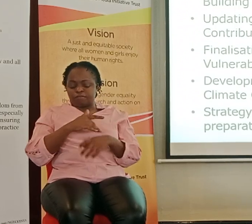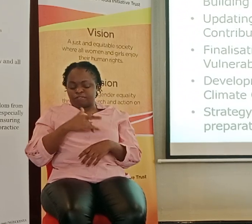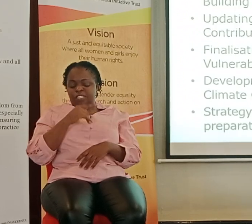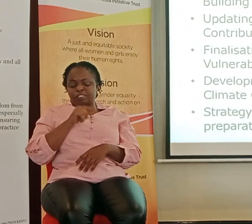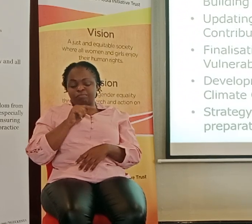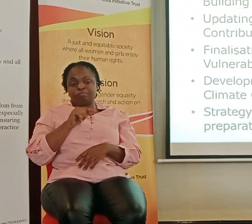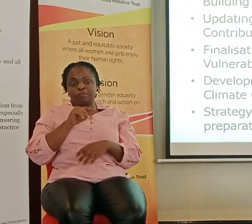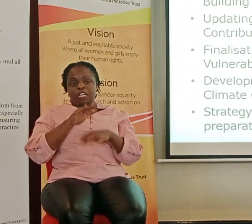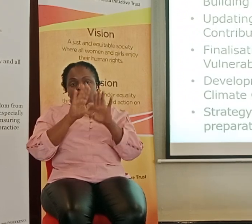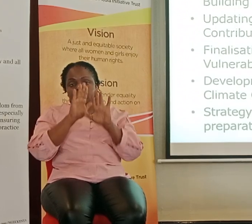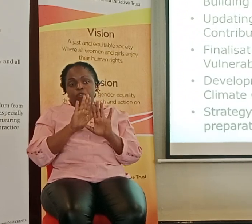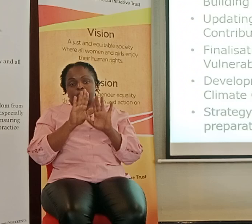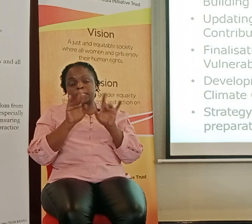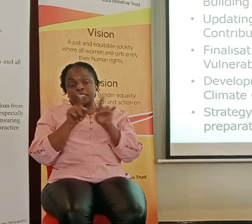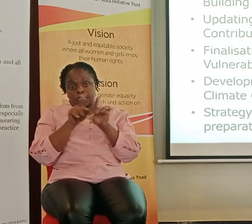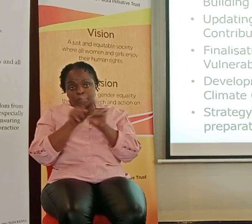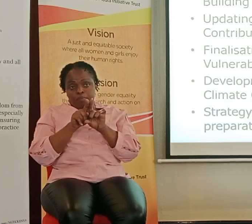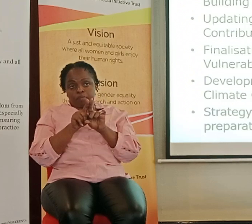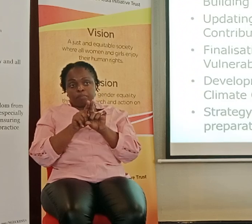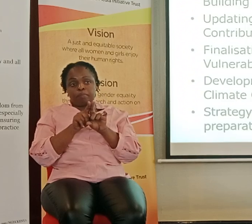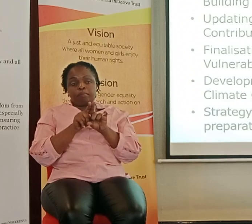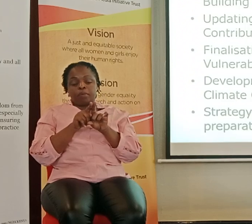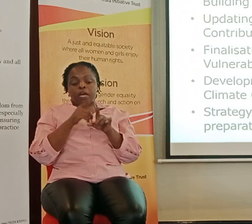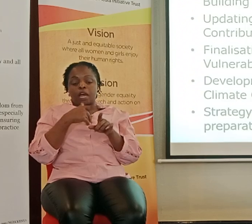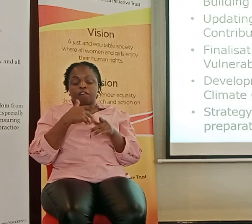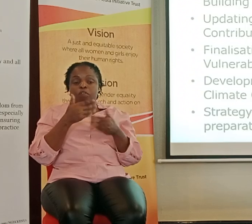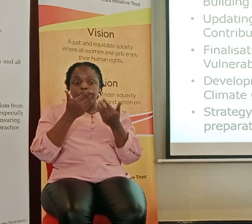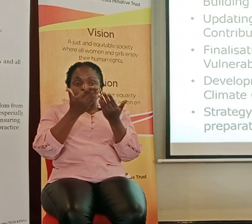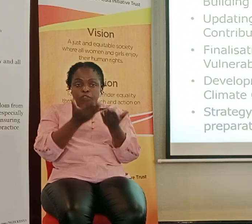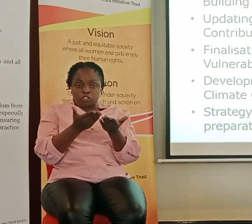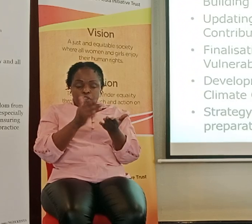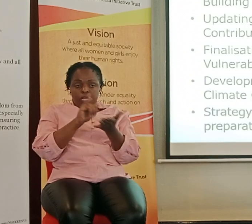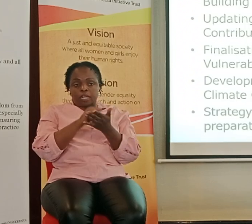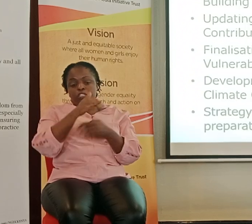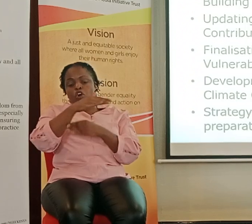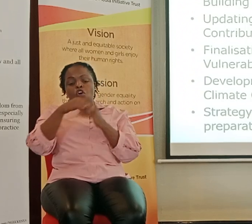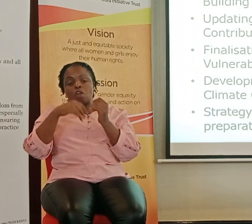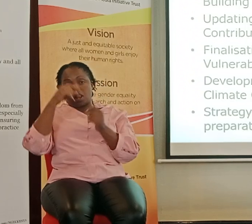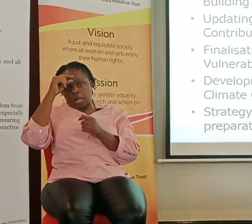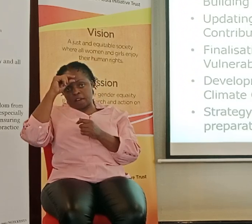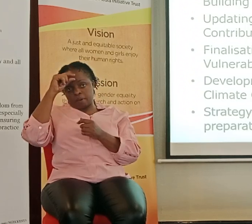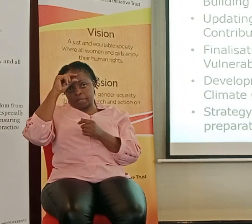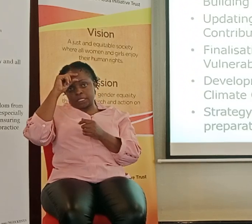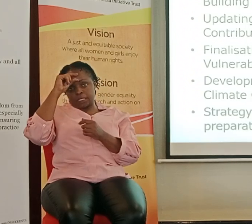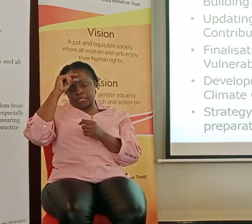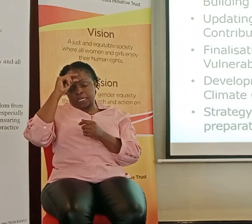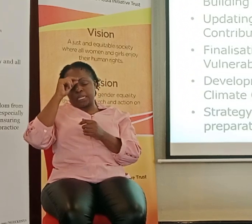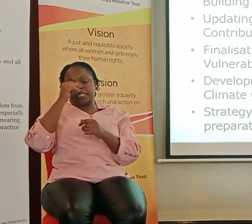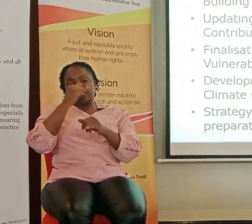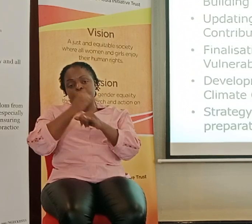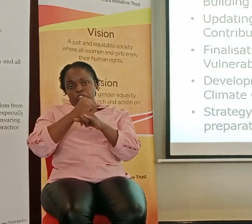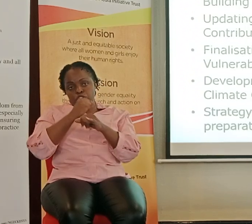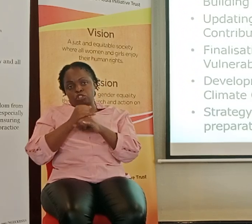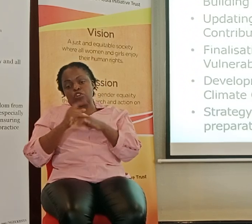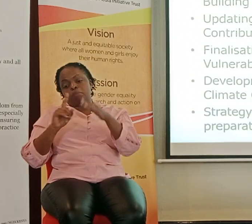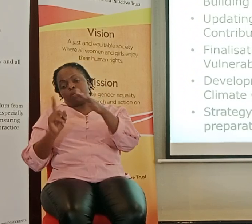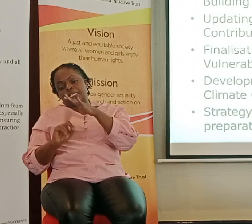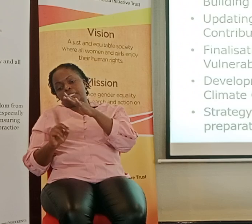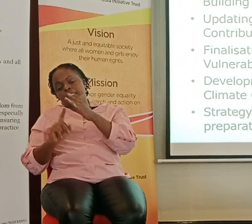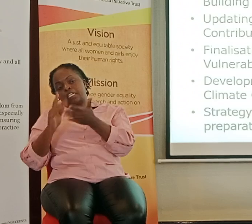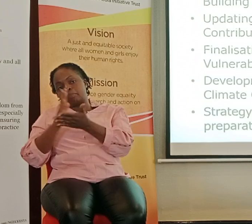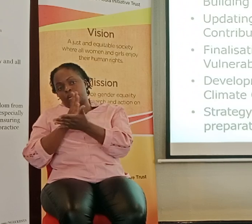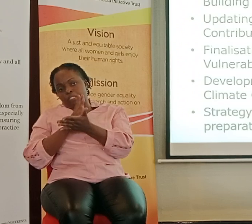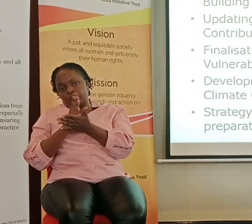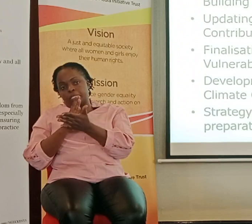the Climate Change Act, there is a provision that every government institution, ministries, departments,